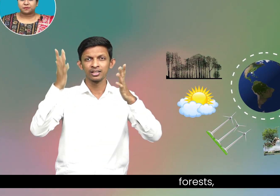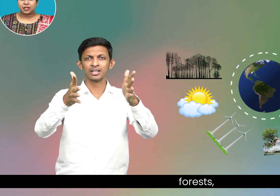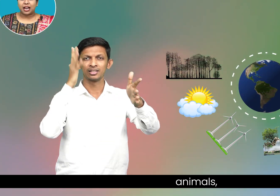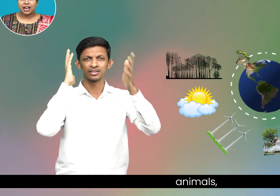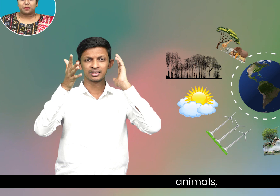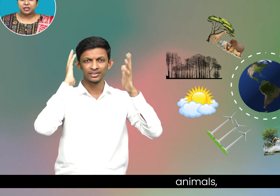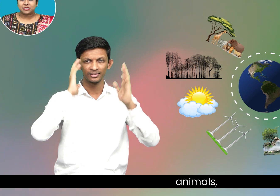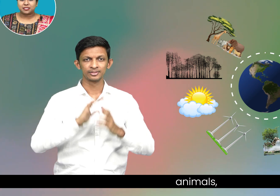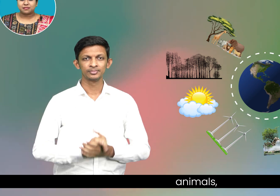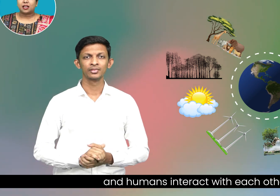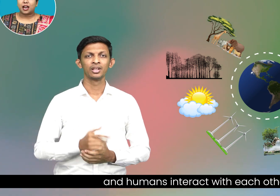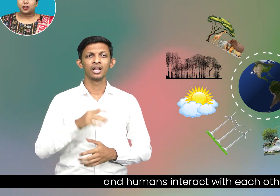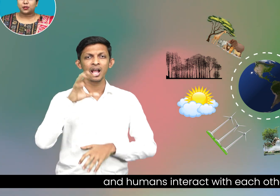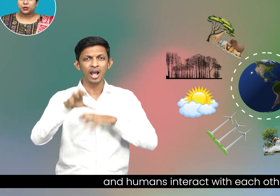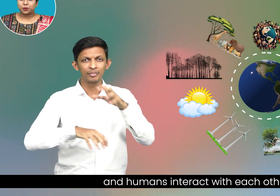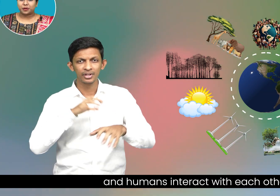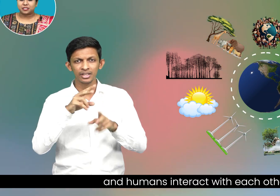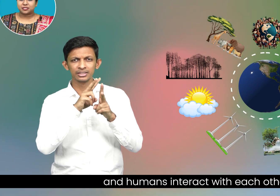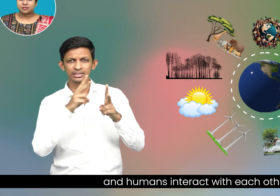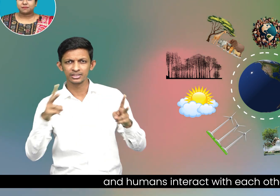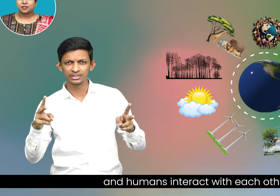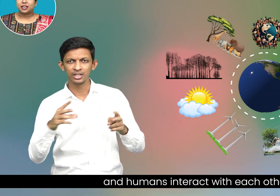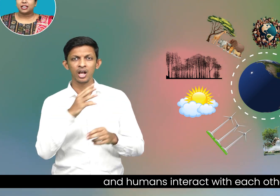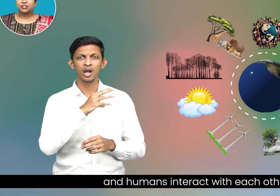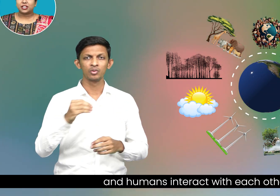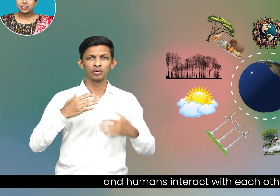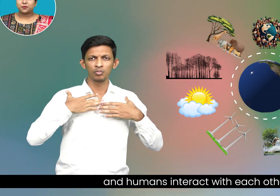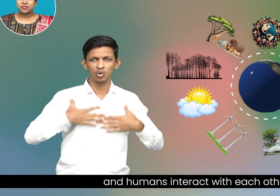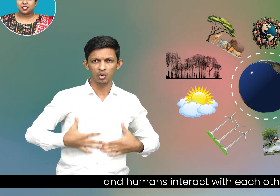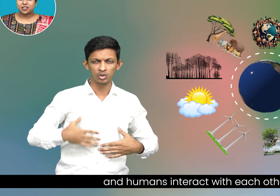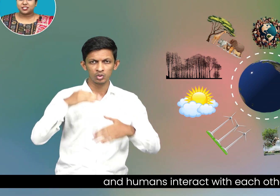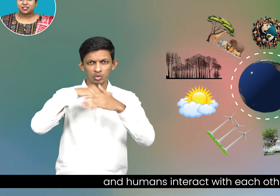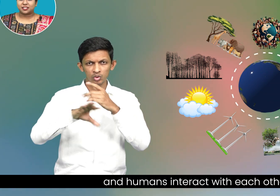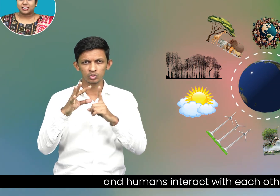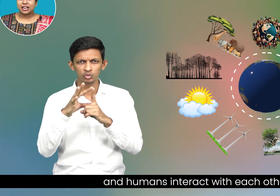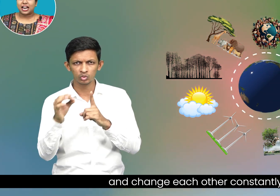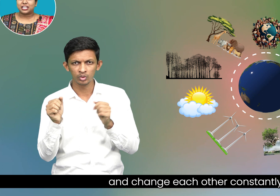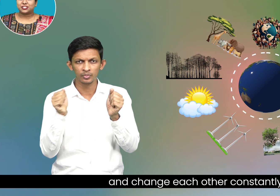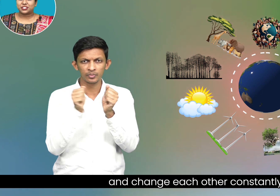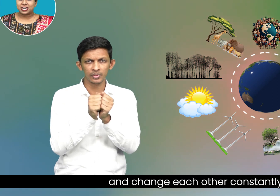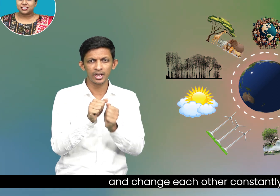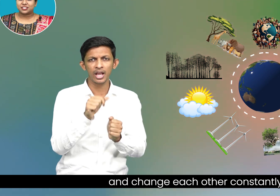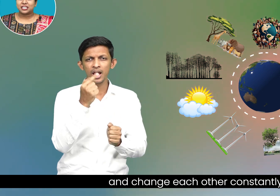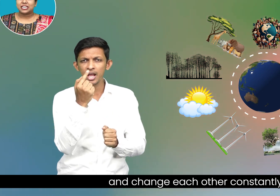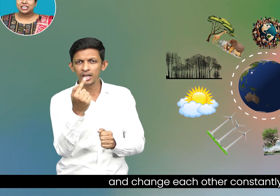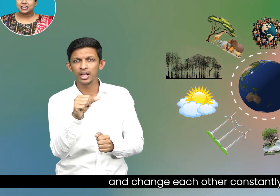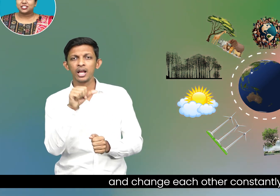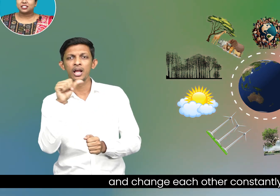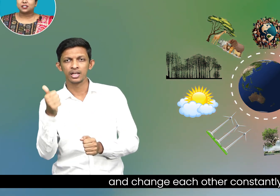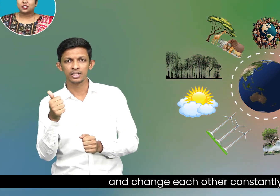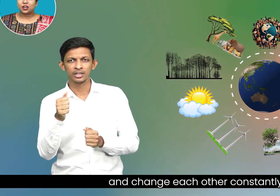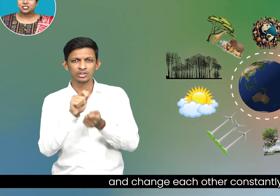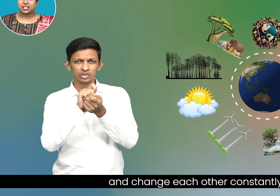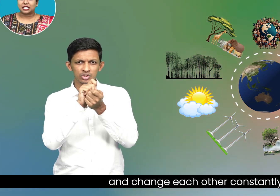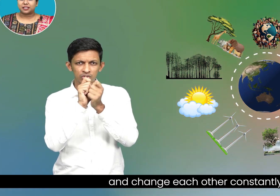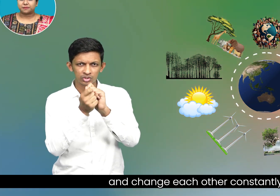Animals and humans interact with each other and change each